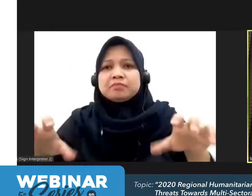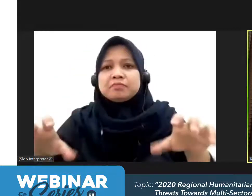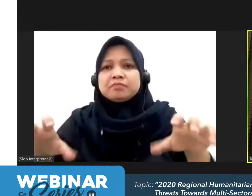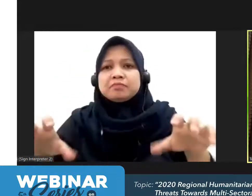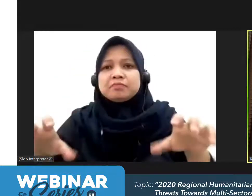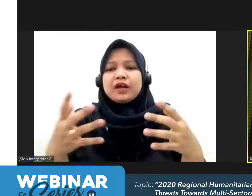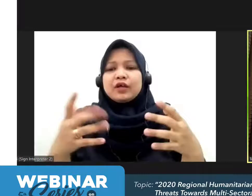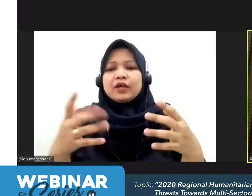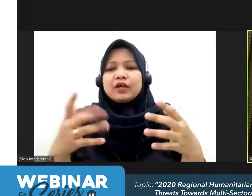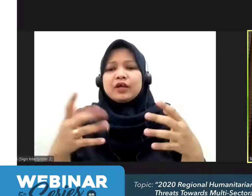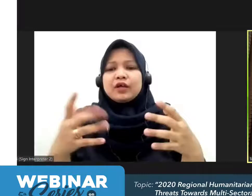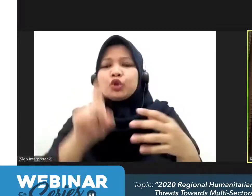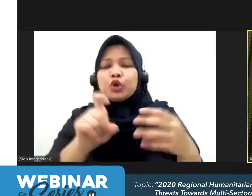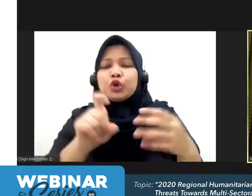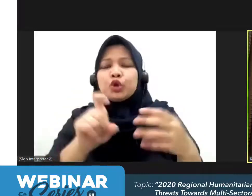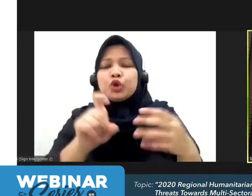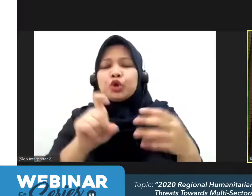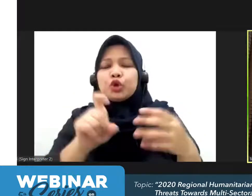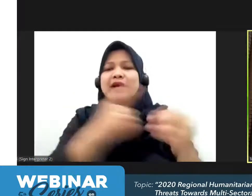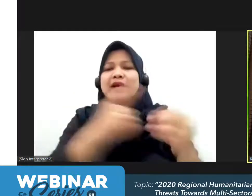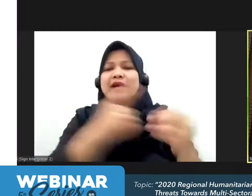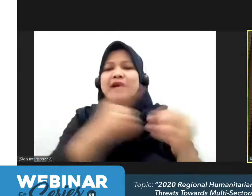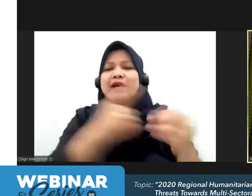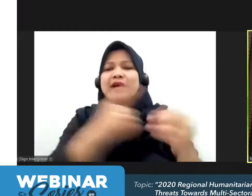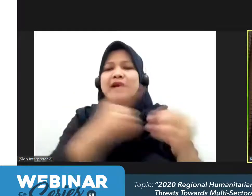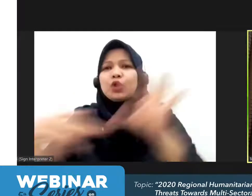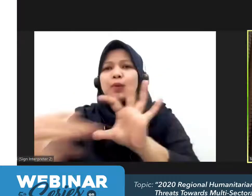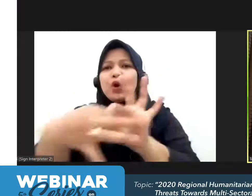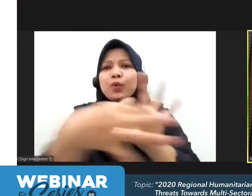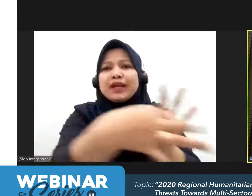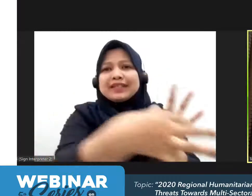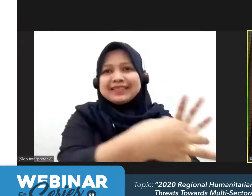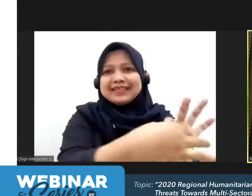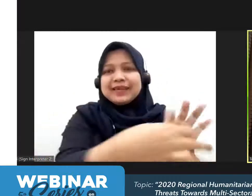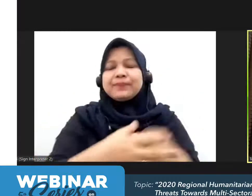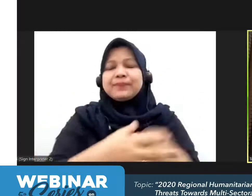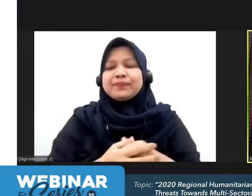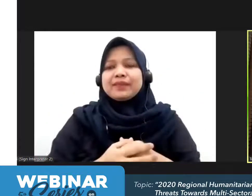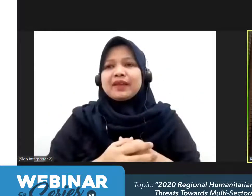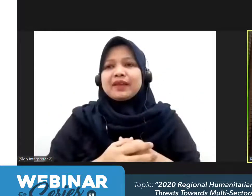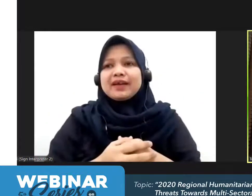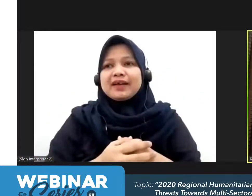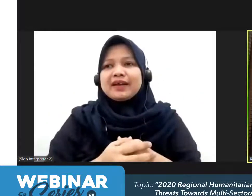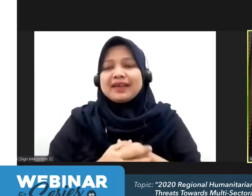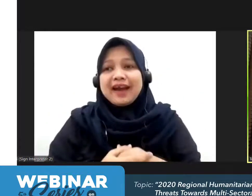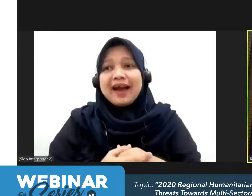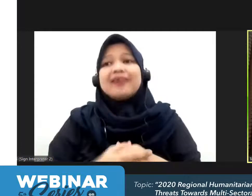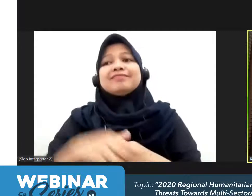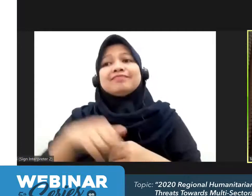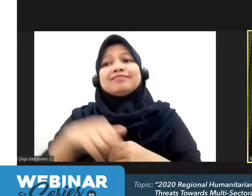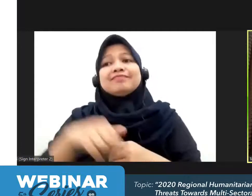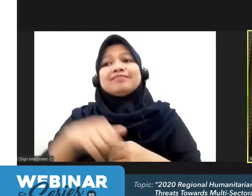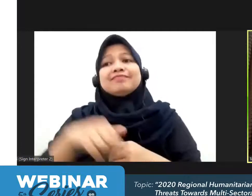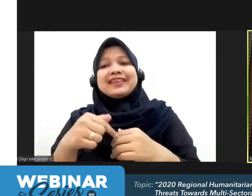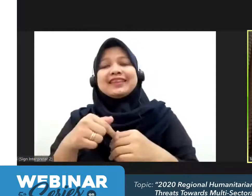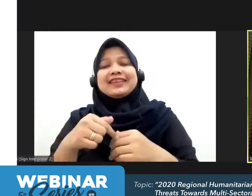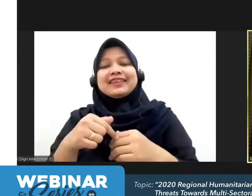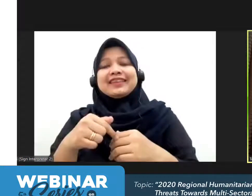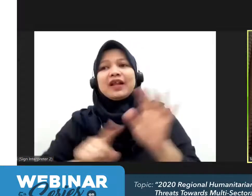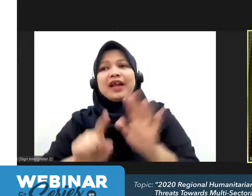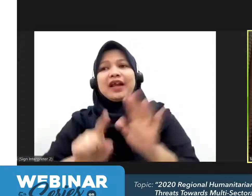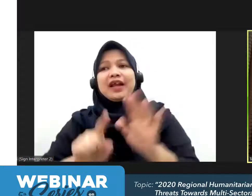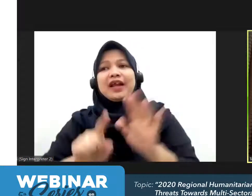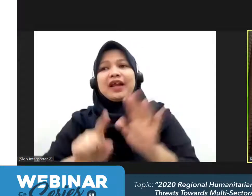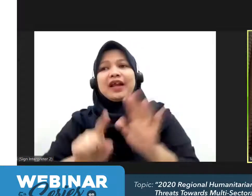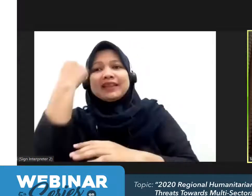network, the readiness of stakeholders. In this case, apart from the government and community leader, of course, CSO